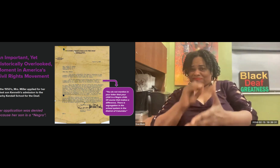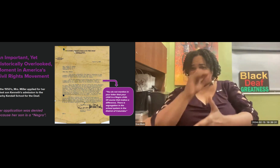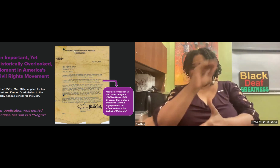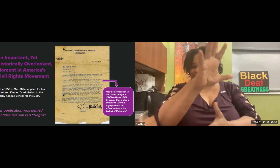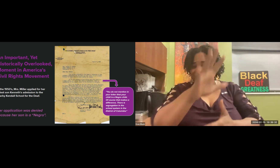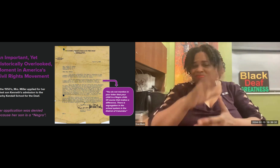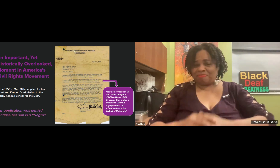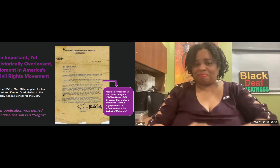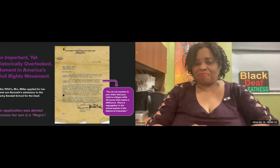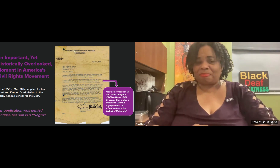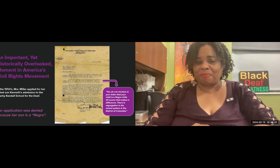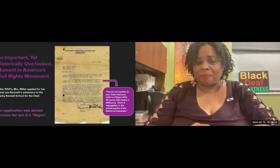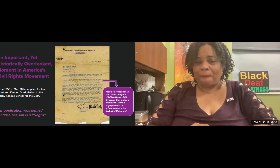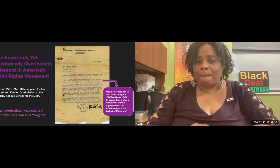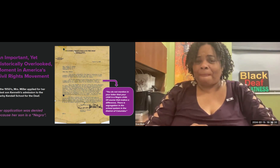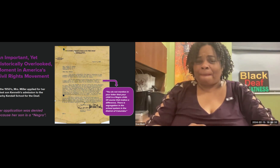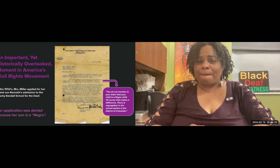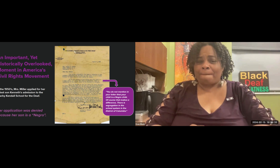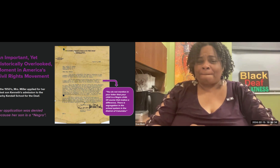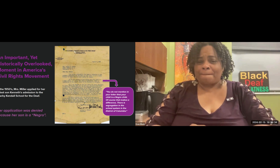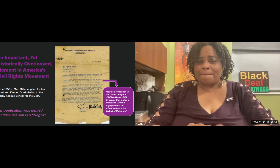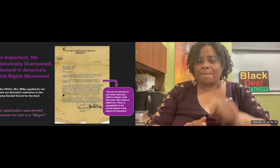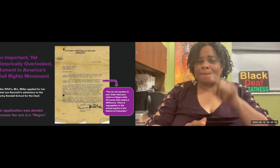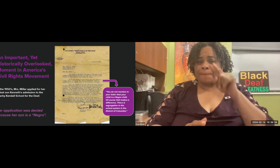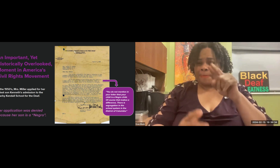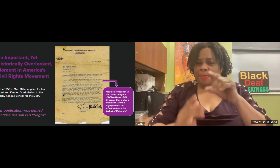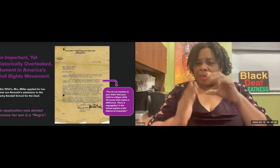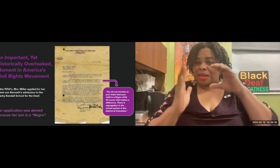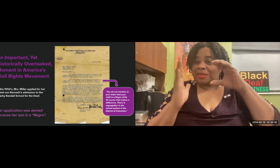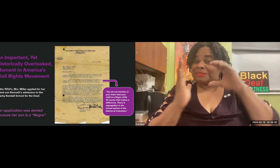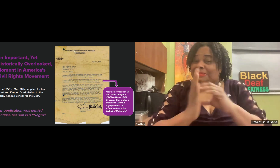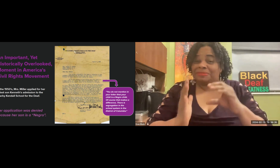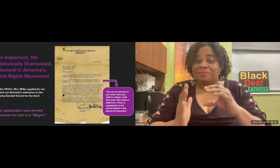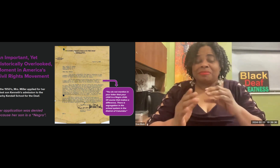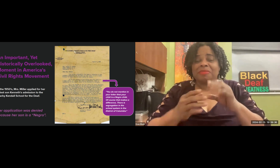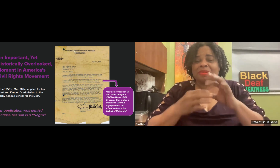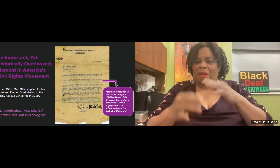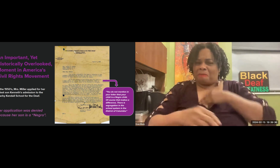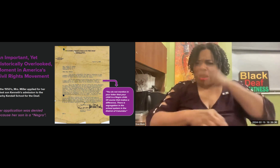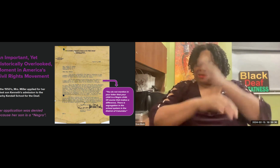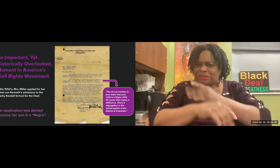The letter that you see on the screen before you was a letter that was sent to her.